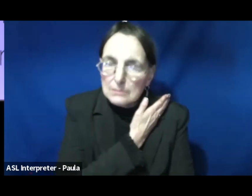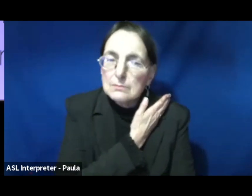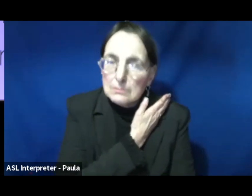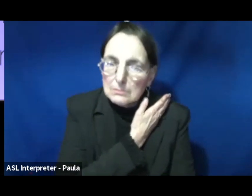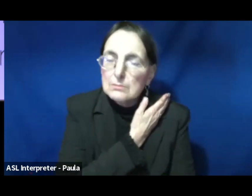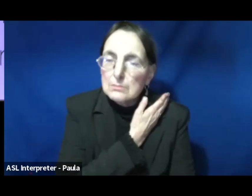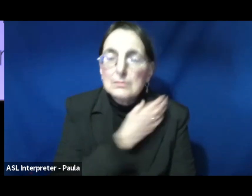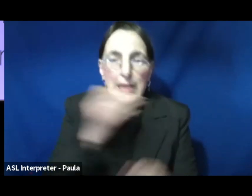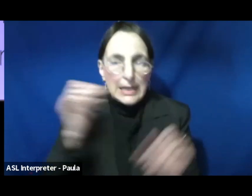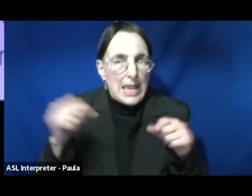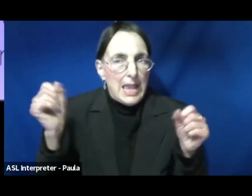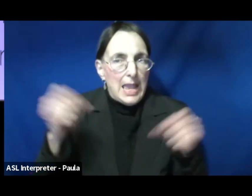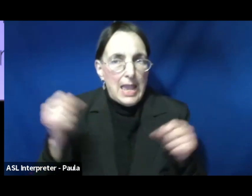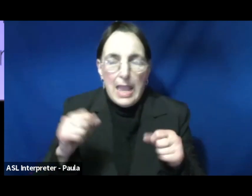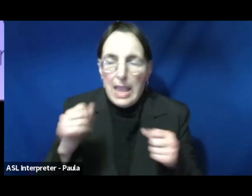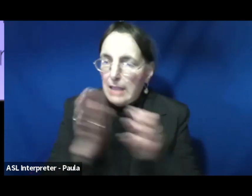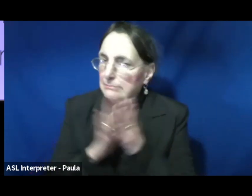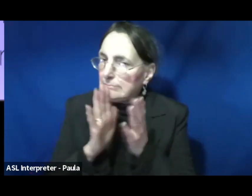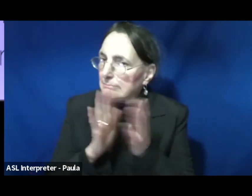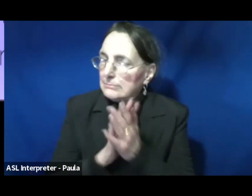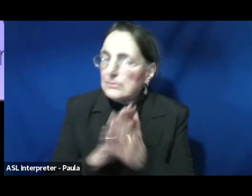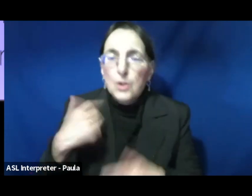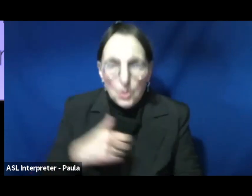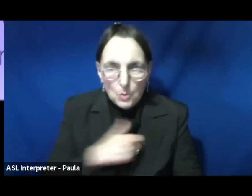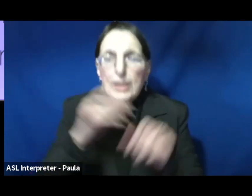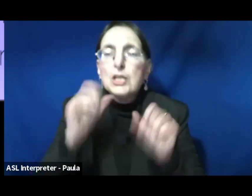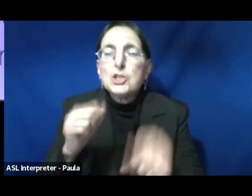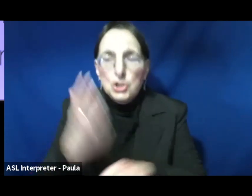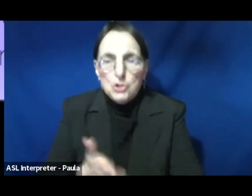We could do better, okay?